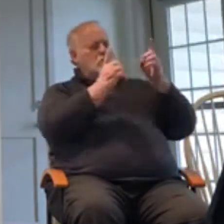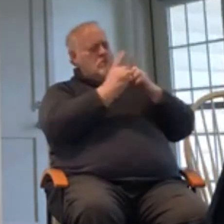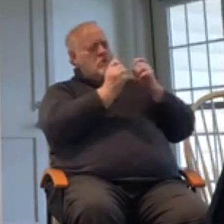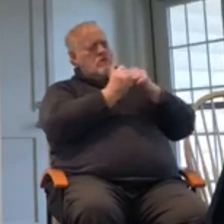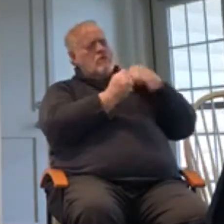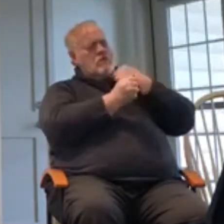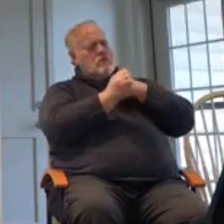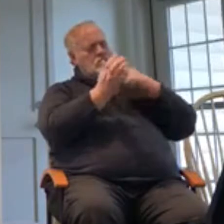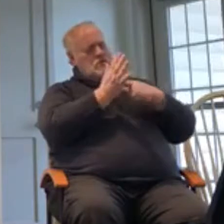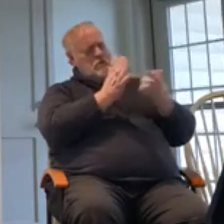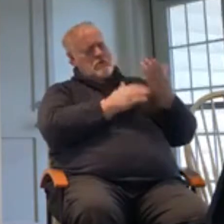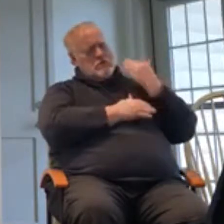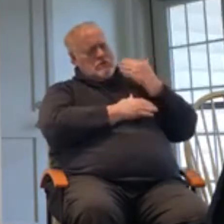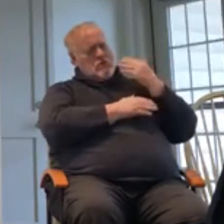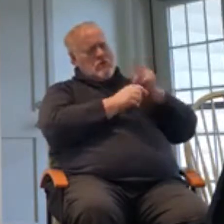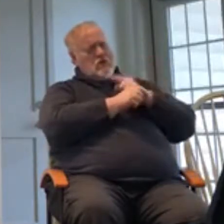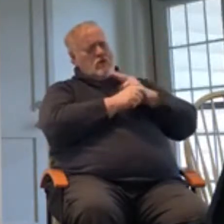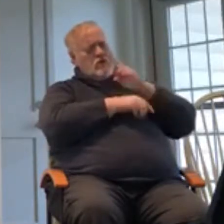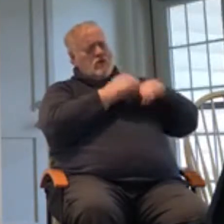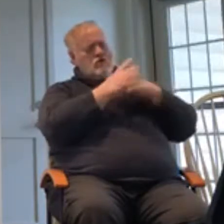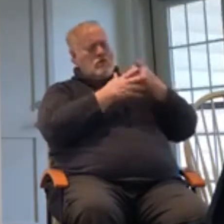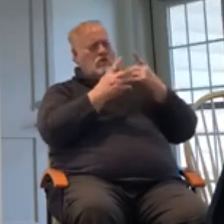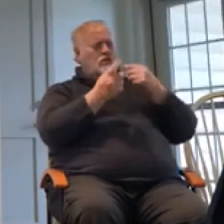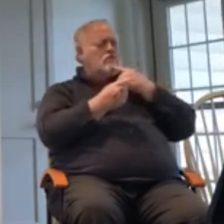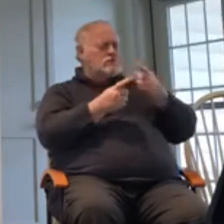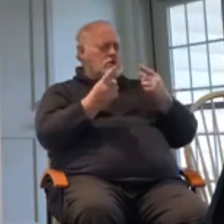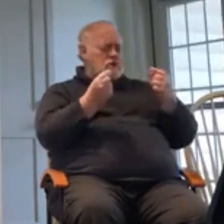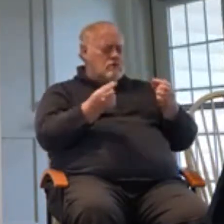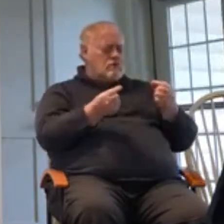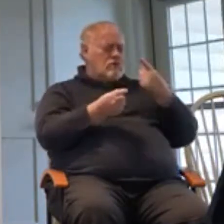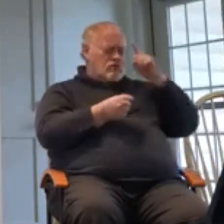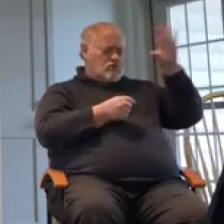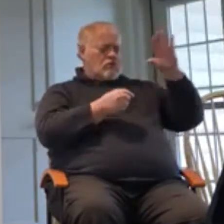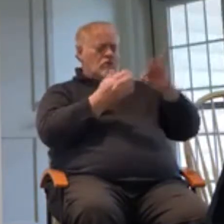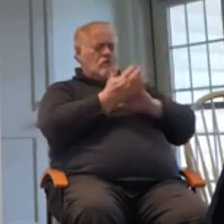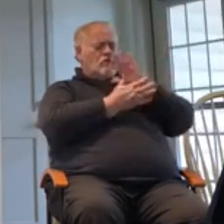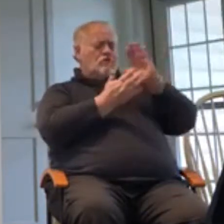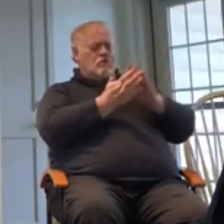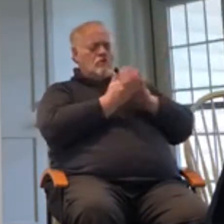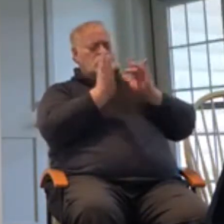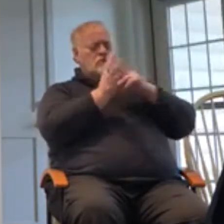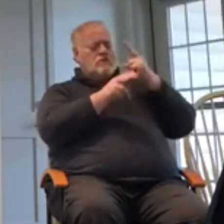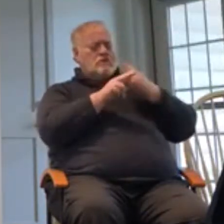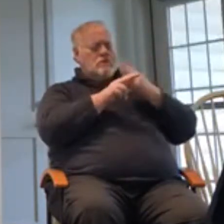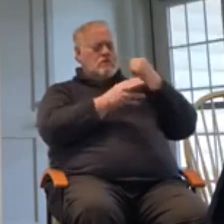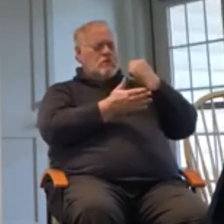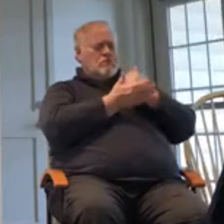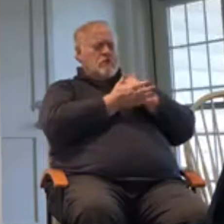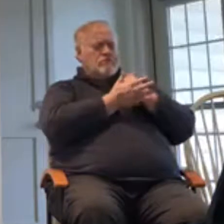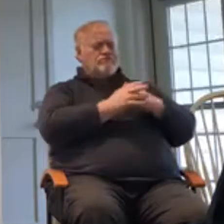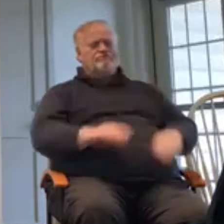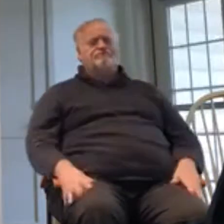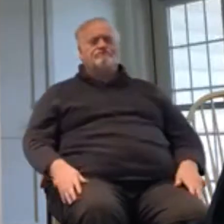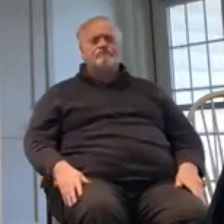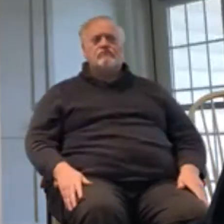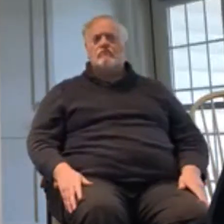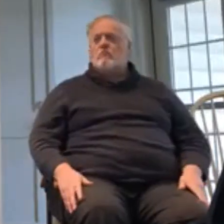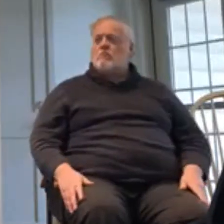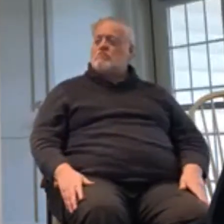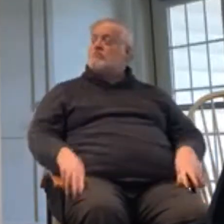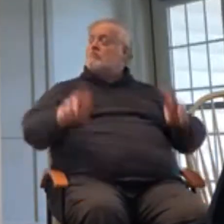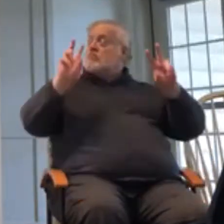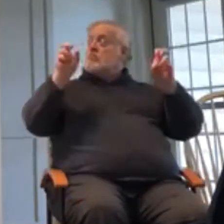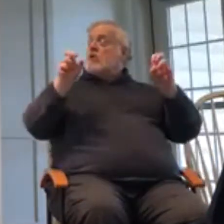us. Use everything that's said and done for your honor and your glory. Lord, we love you. Thank you in Jesus' name. Amen. We have a